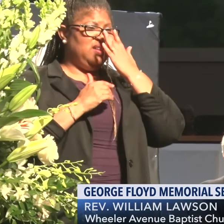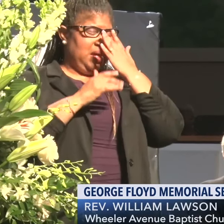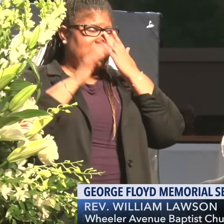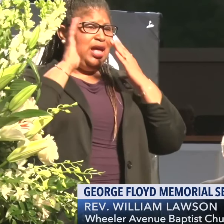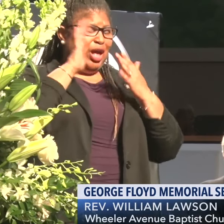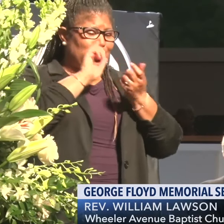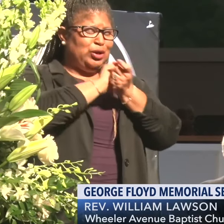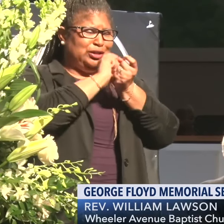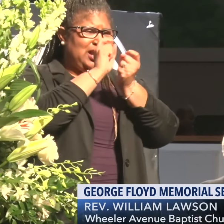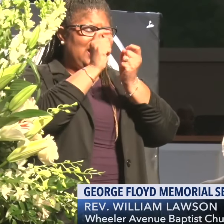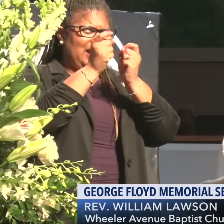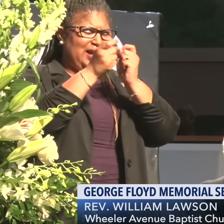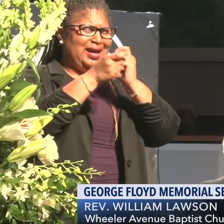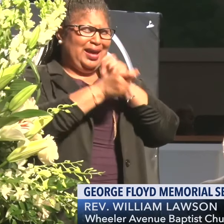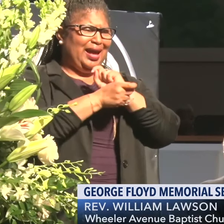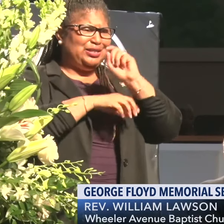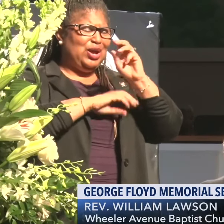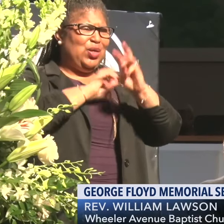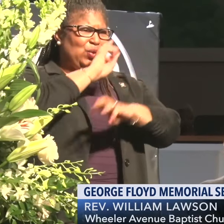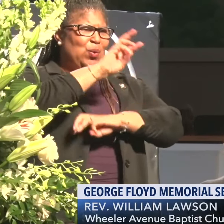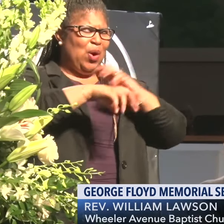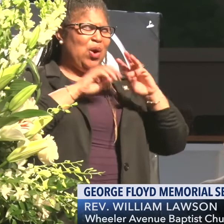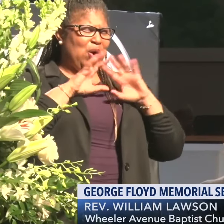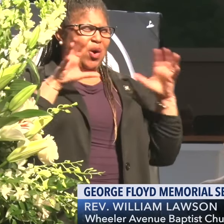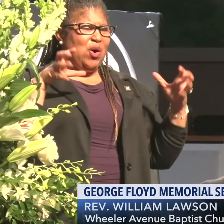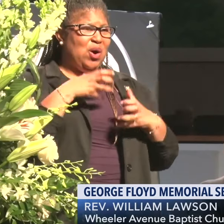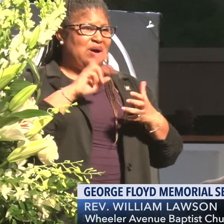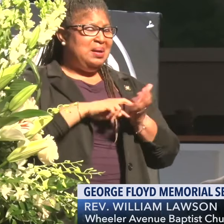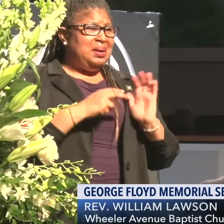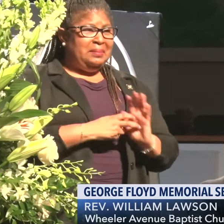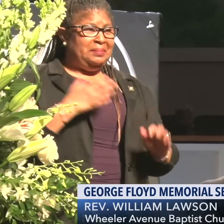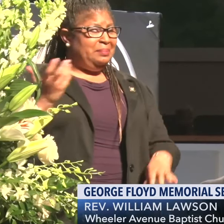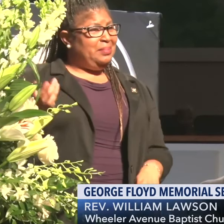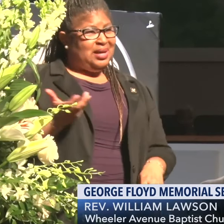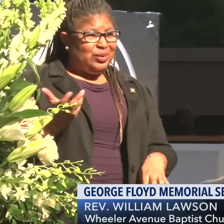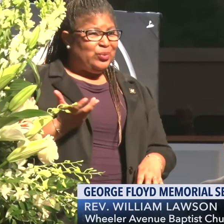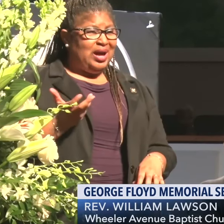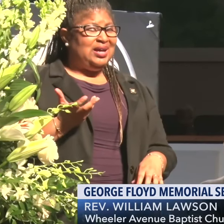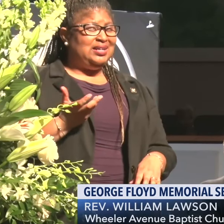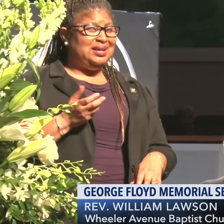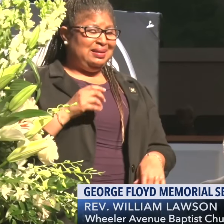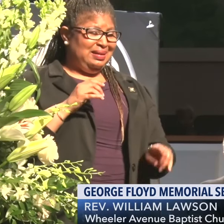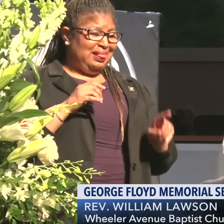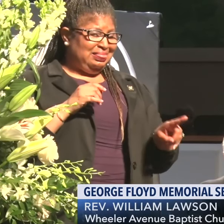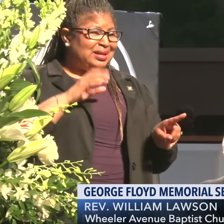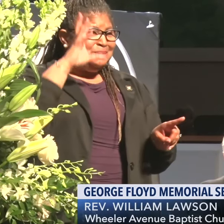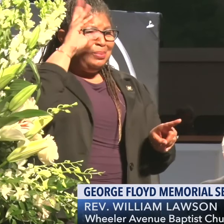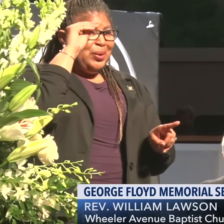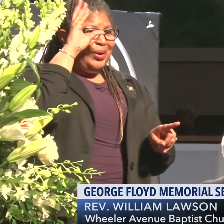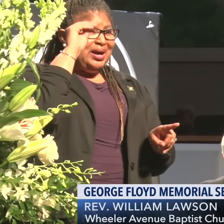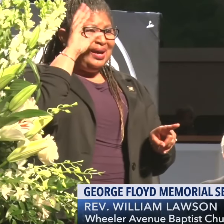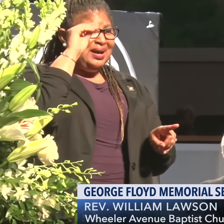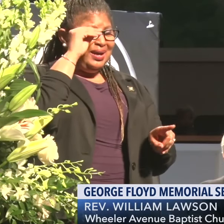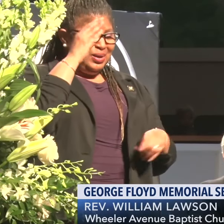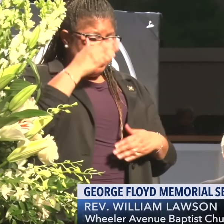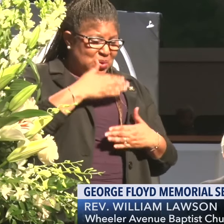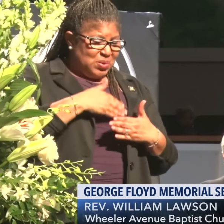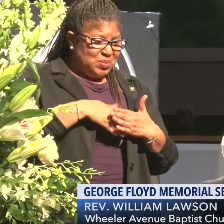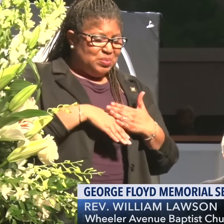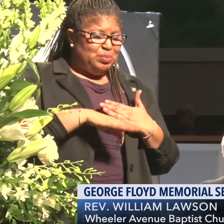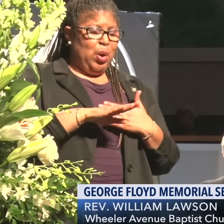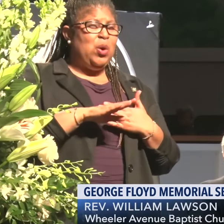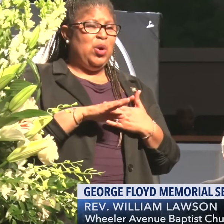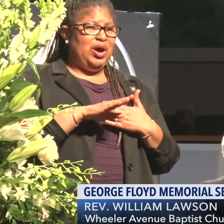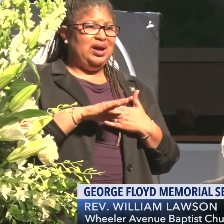going to change the world. Which means that this boy born in a